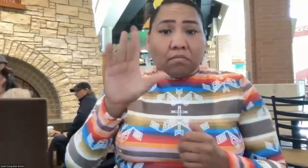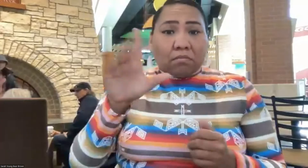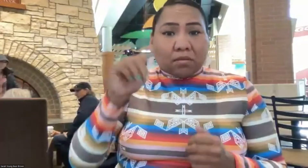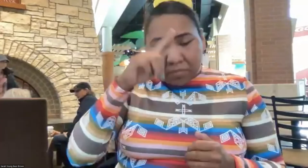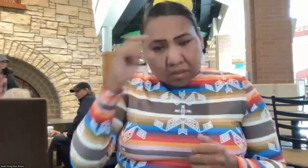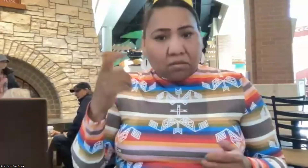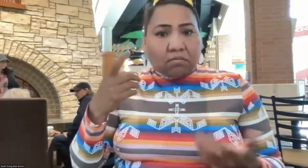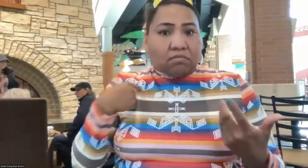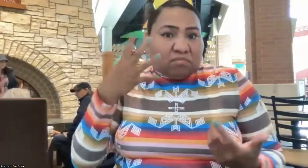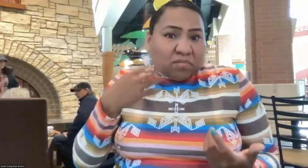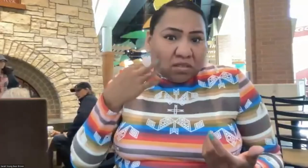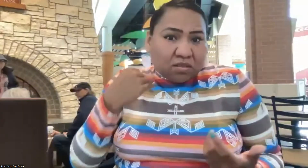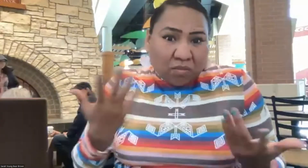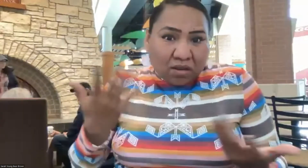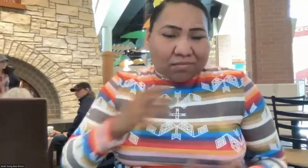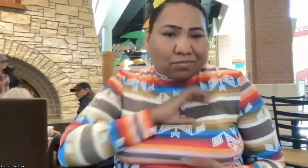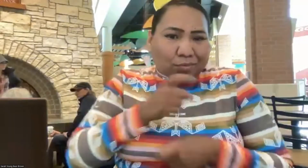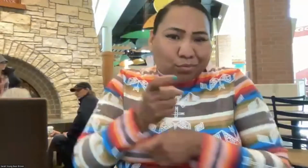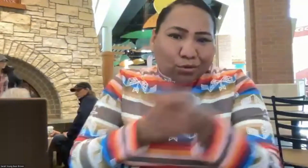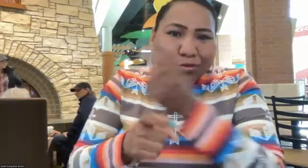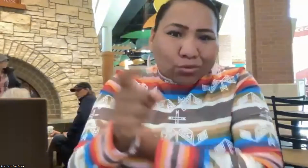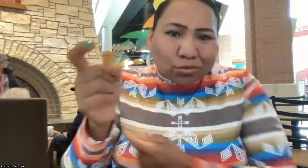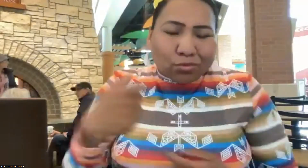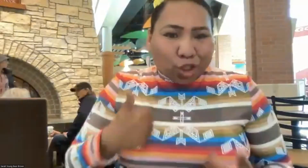can advocate for others and I can help others.